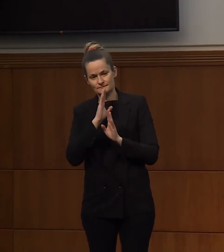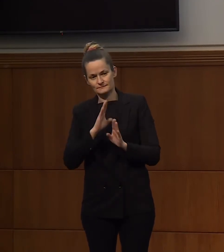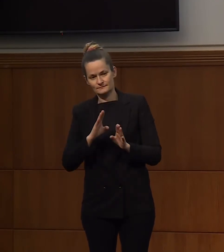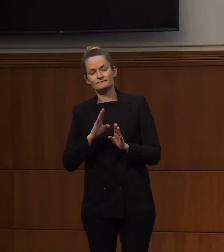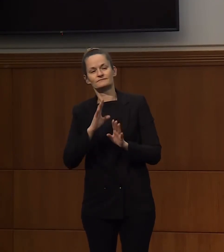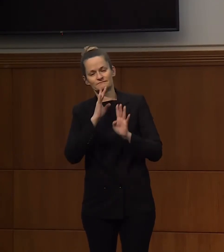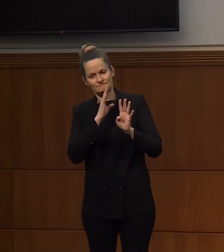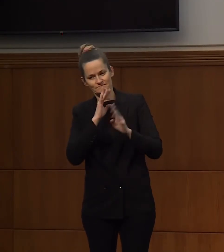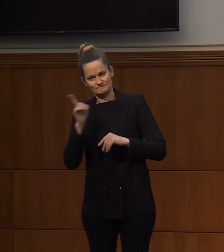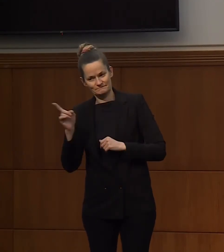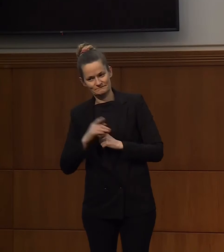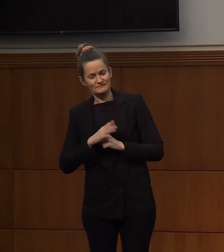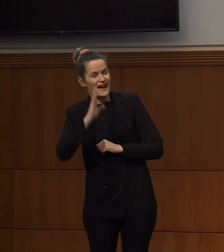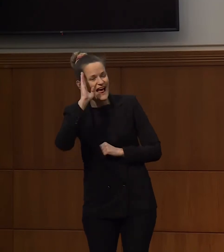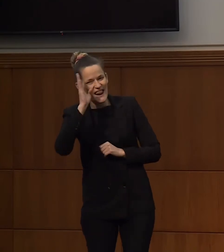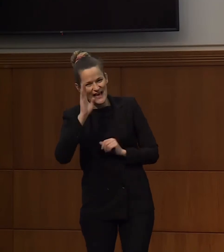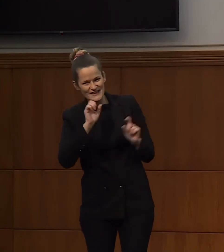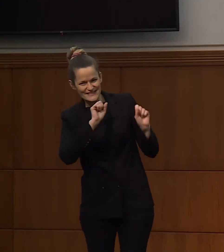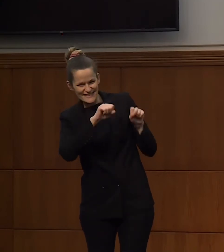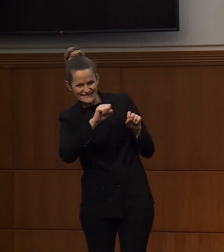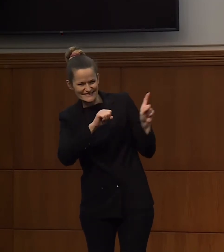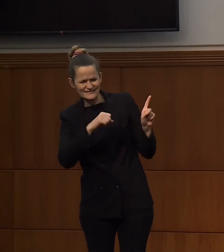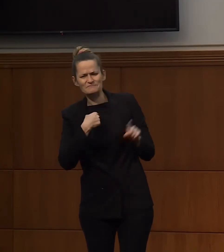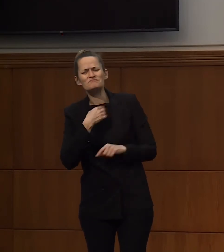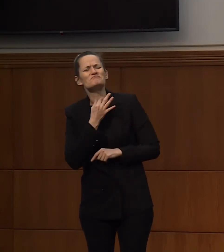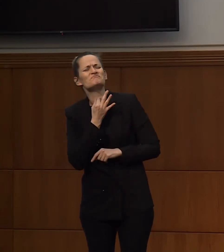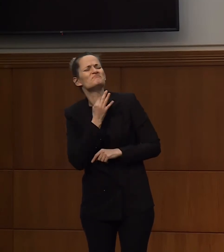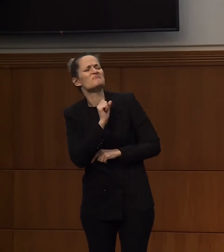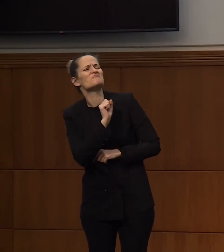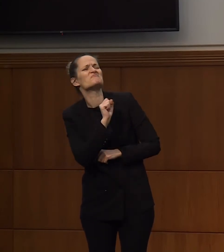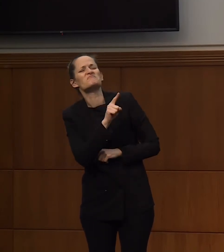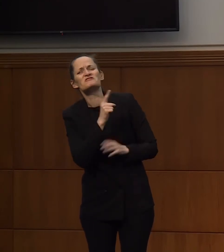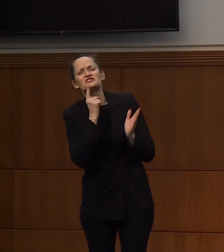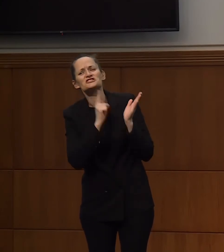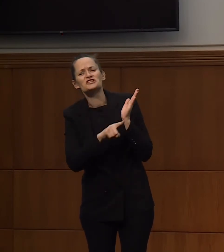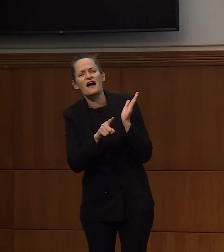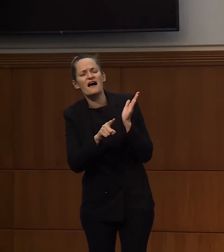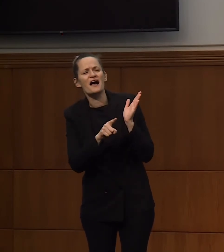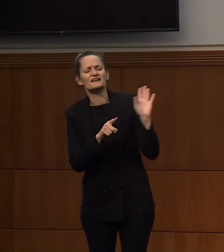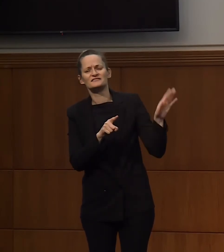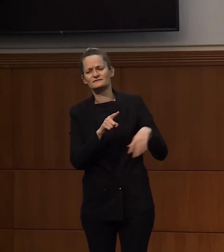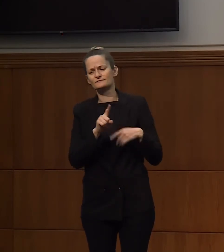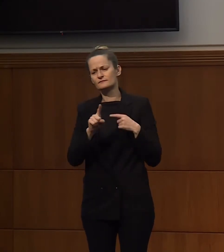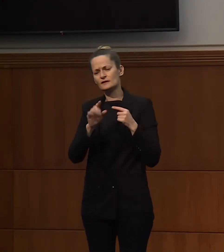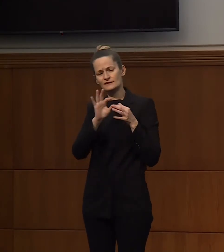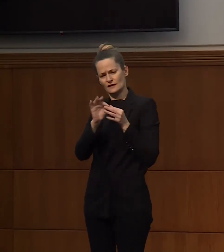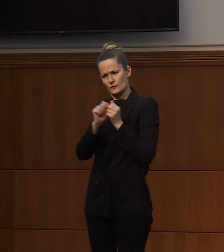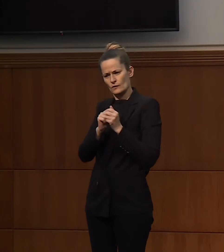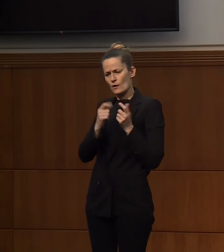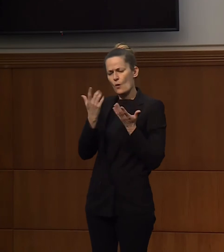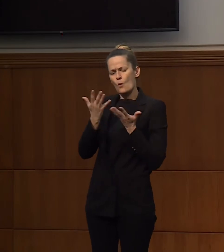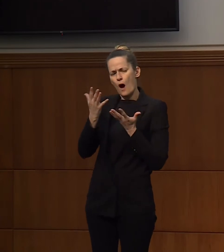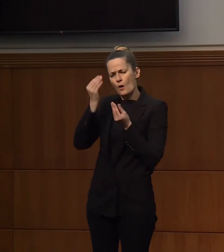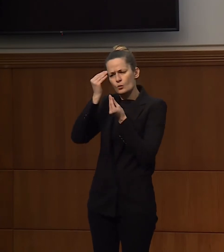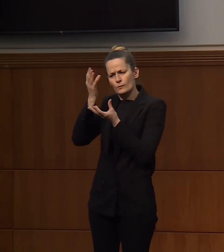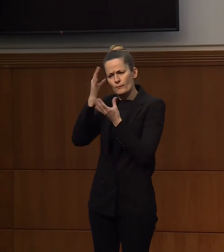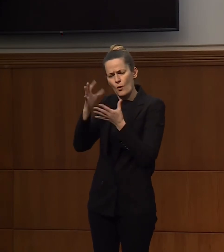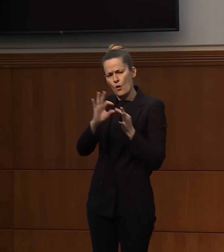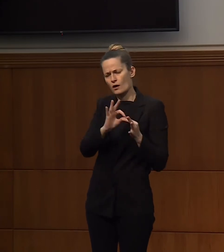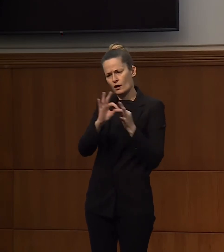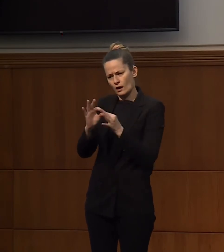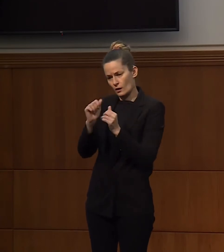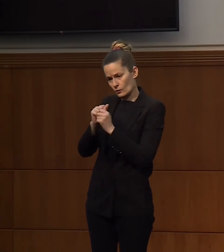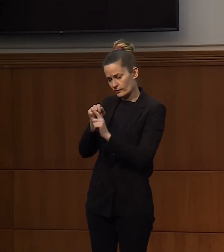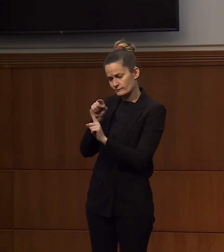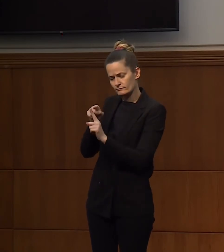Hi there. Yes, I just wanted to check again about any reports that you may have received on voter harassment or intimidation